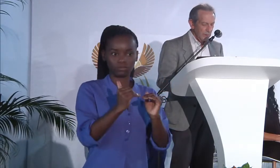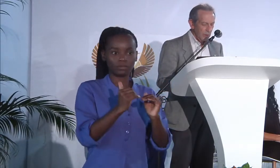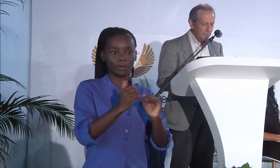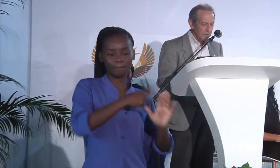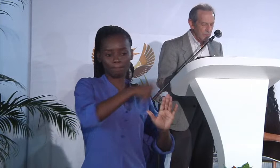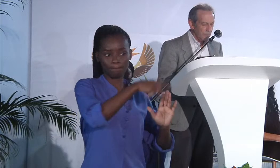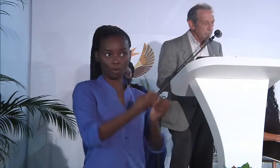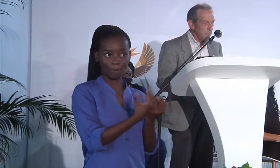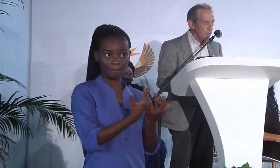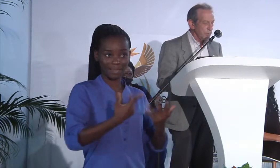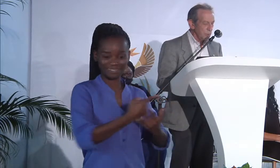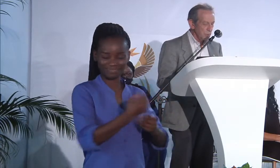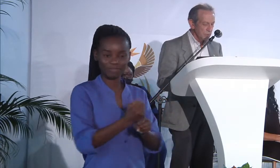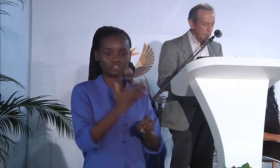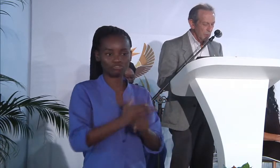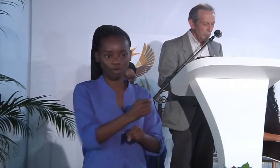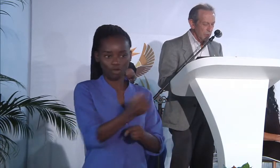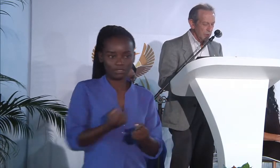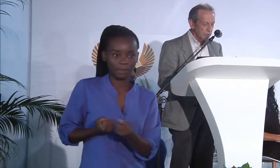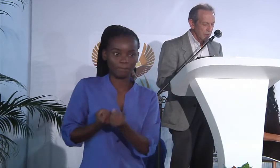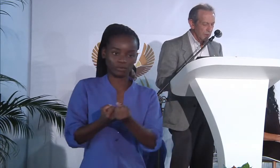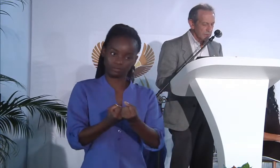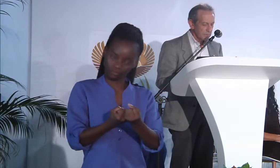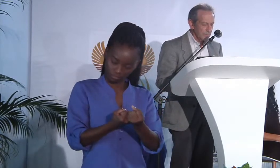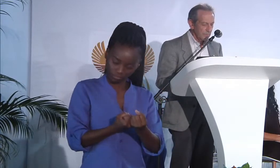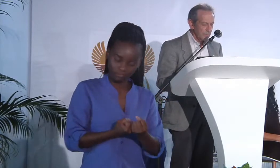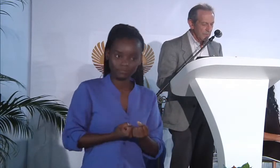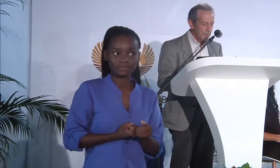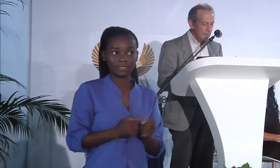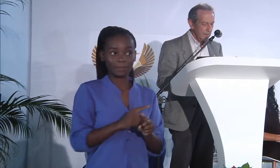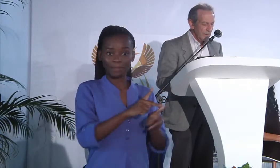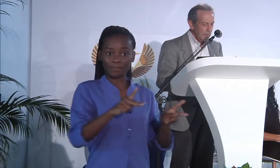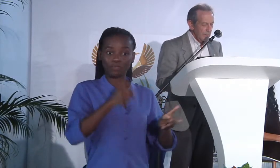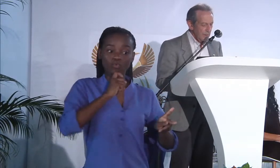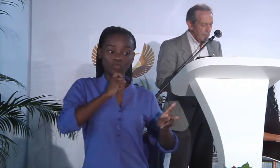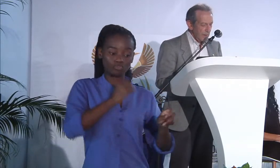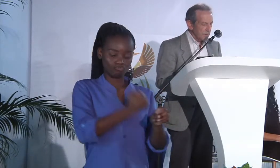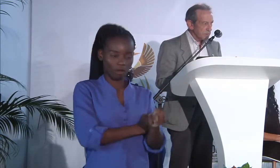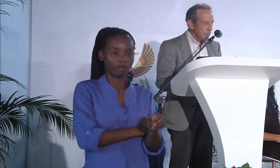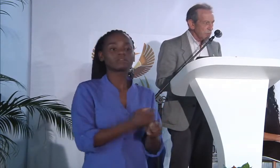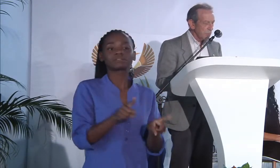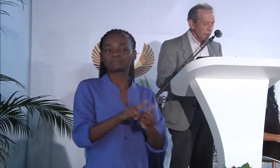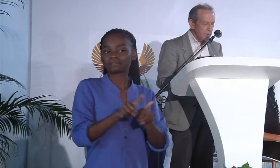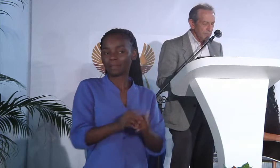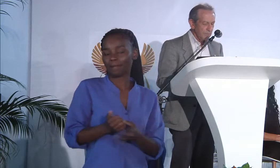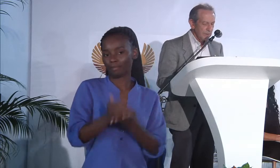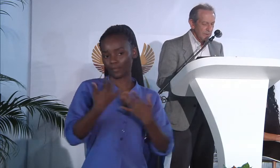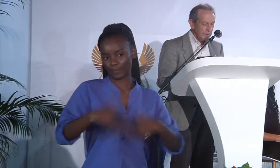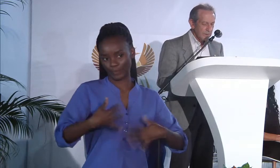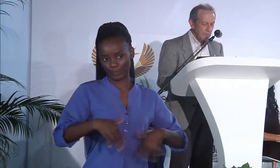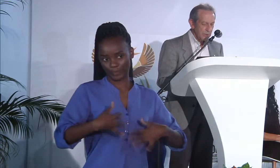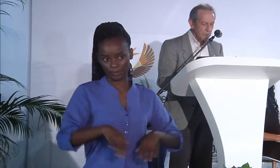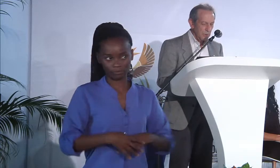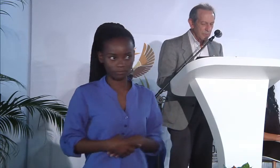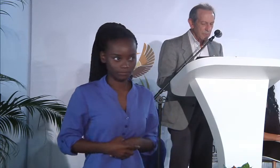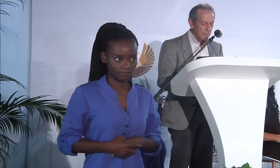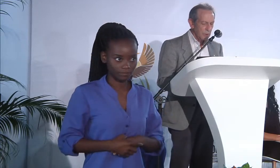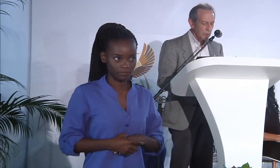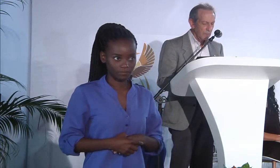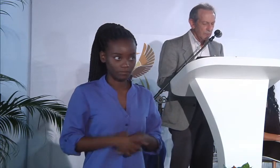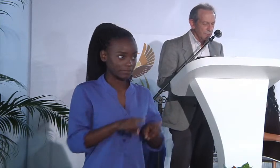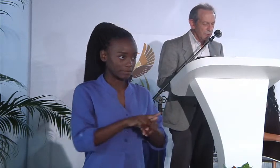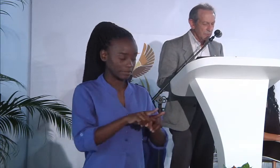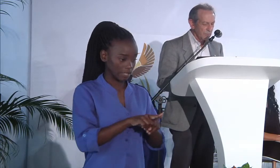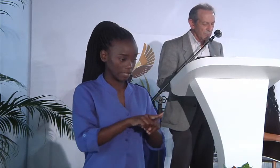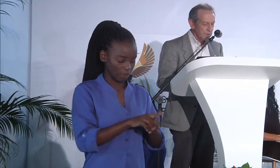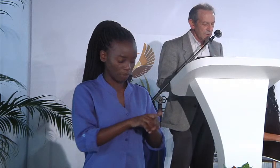and aftercare for people who use or inject drugs. As the statutory body established in terms of the Prevention of